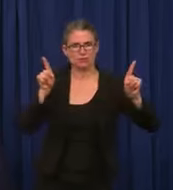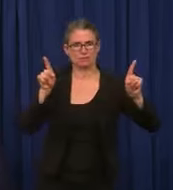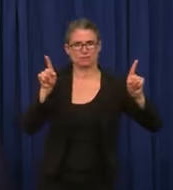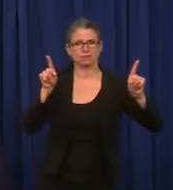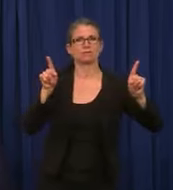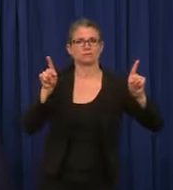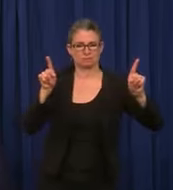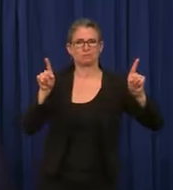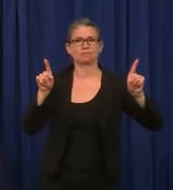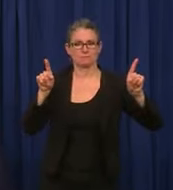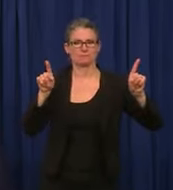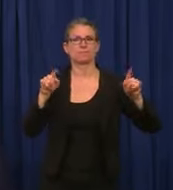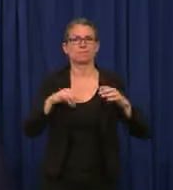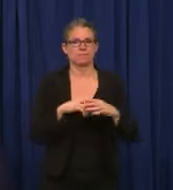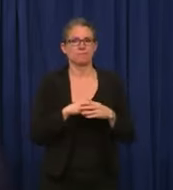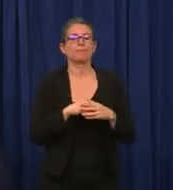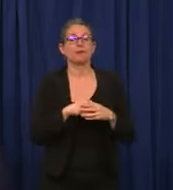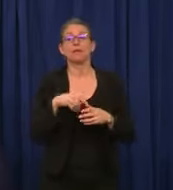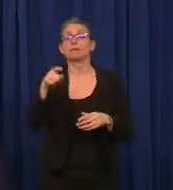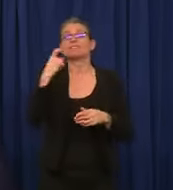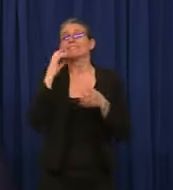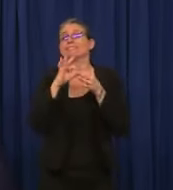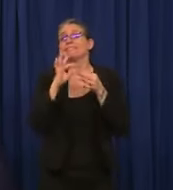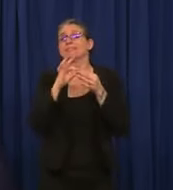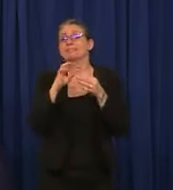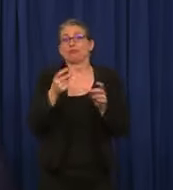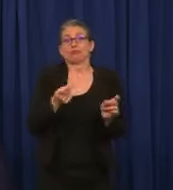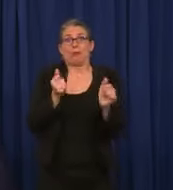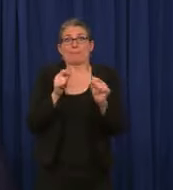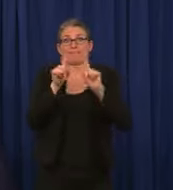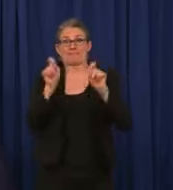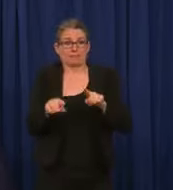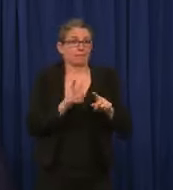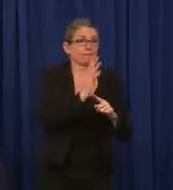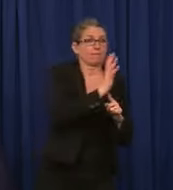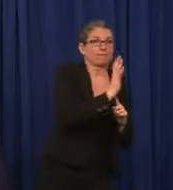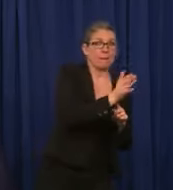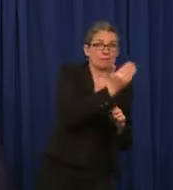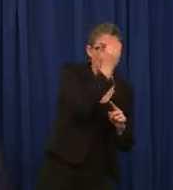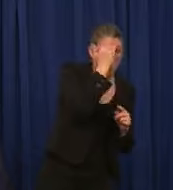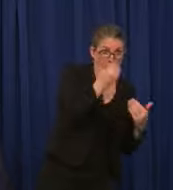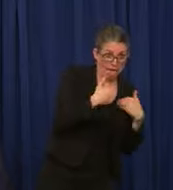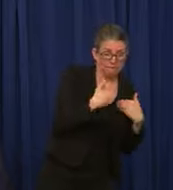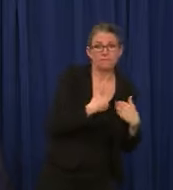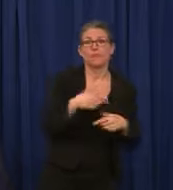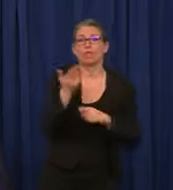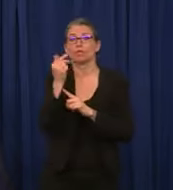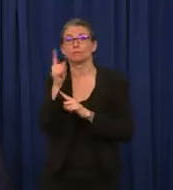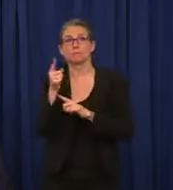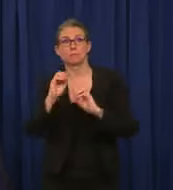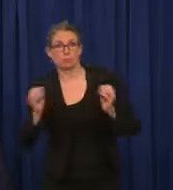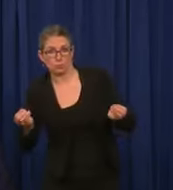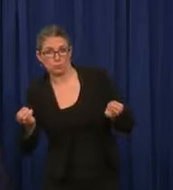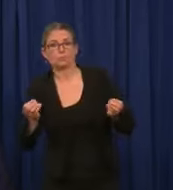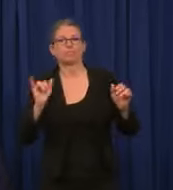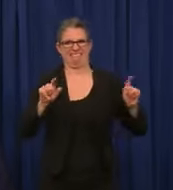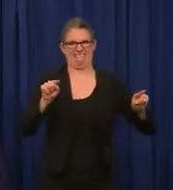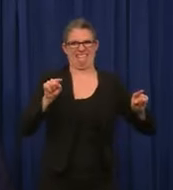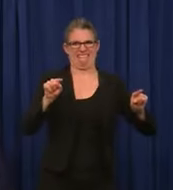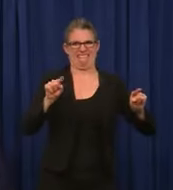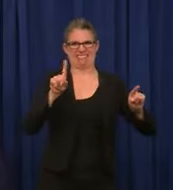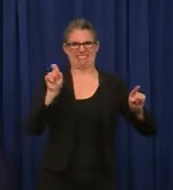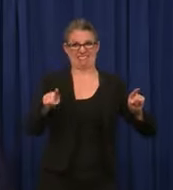could certainly help as well. We are developing a strategy for how best to maximize the use of those rapid